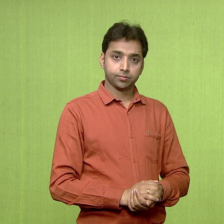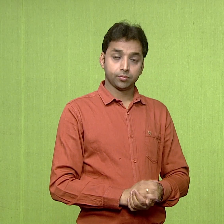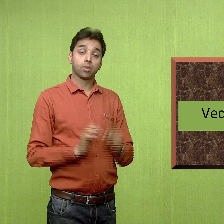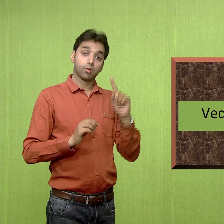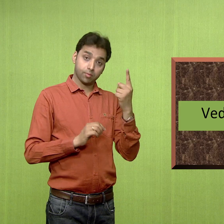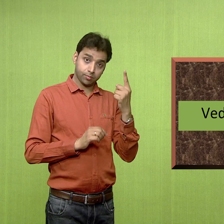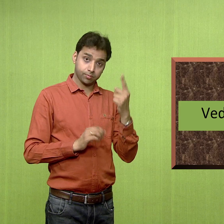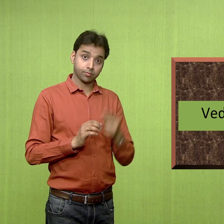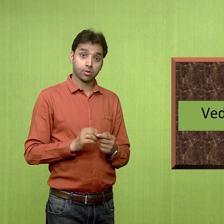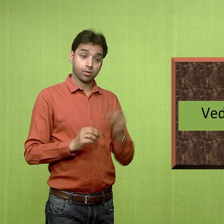First, Vedic period.